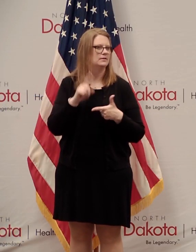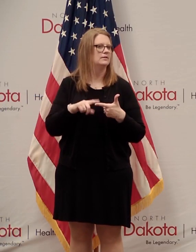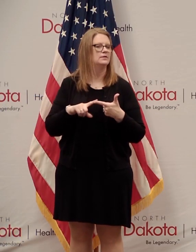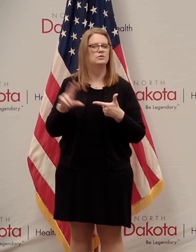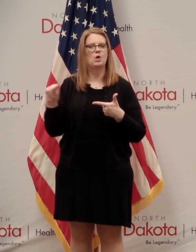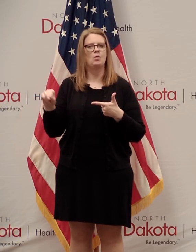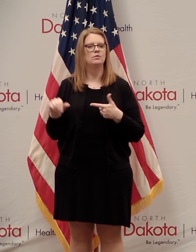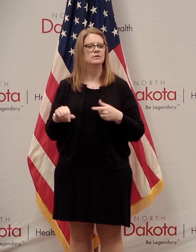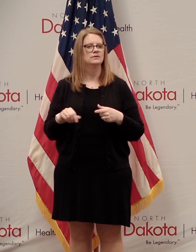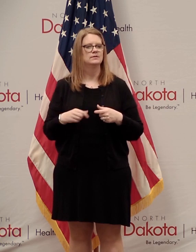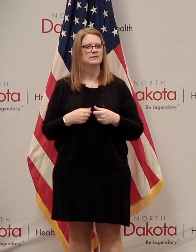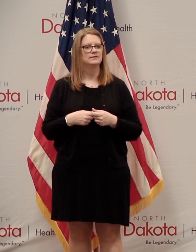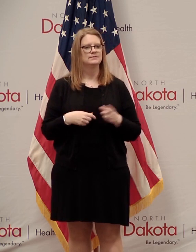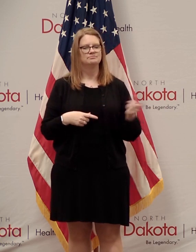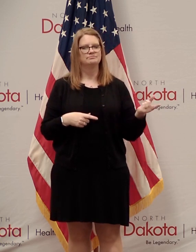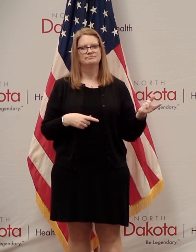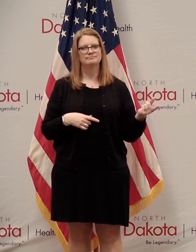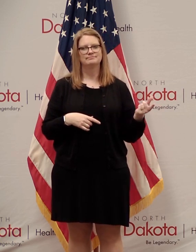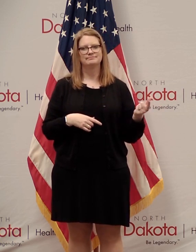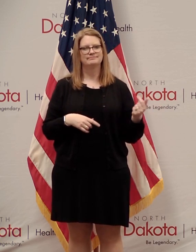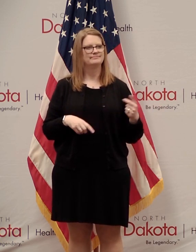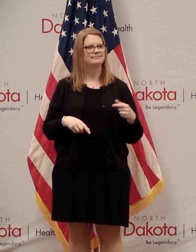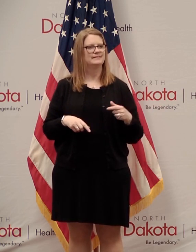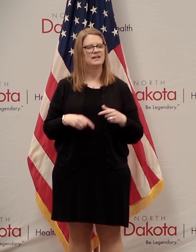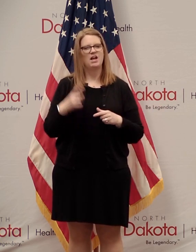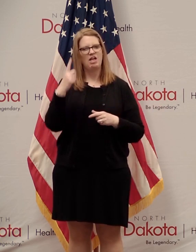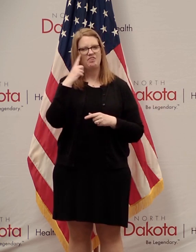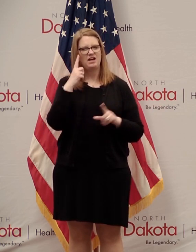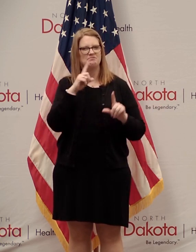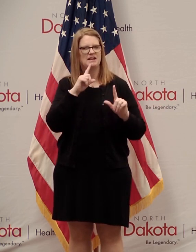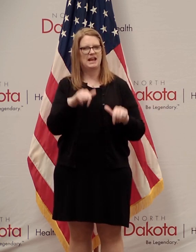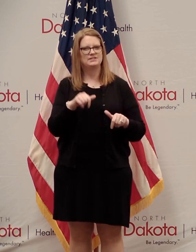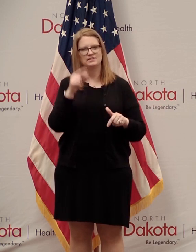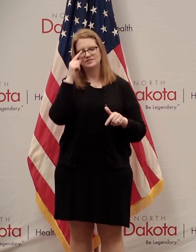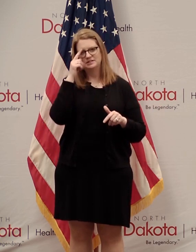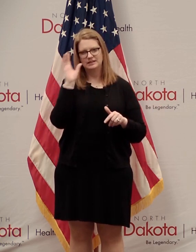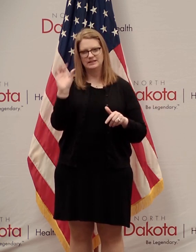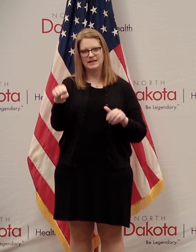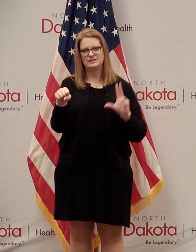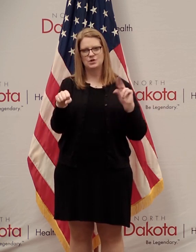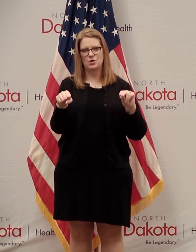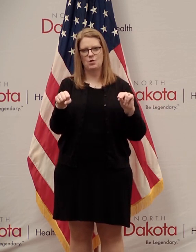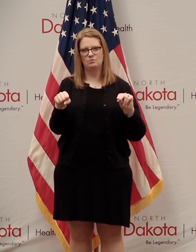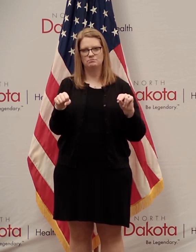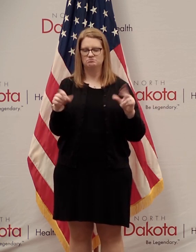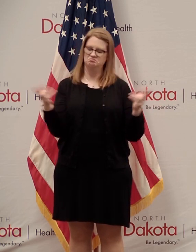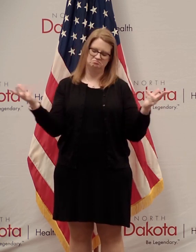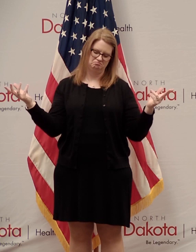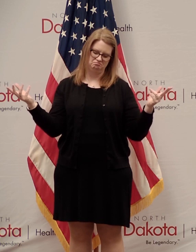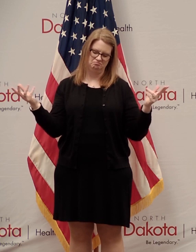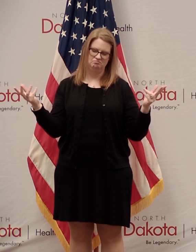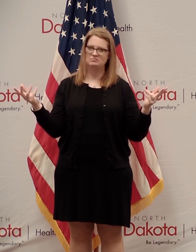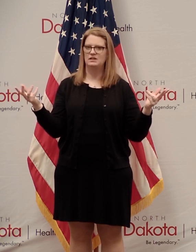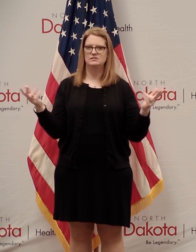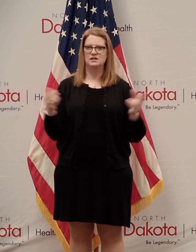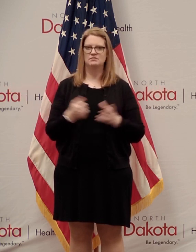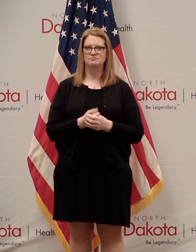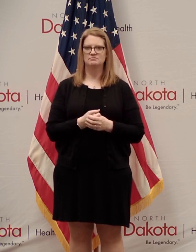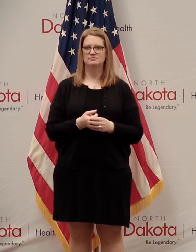I just thought for all of you that I would answer questions with a yes or no for the first time that you've been together in over a month.